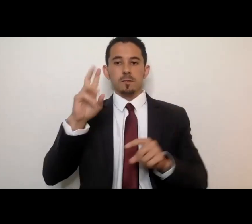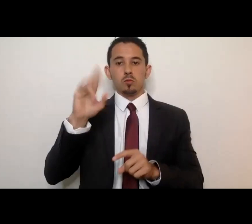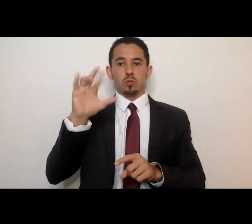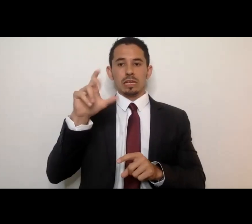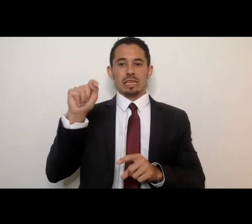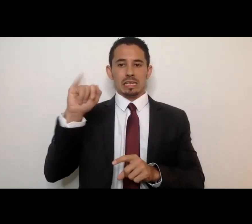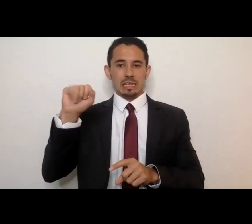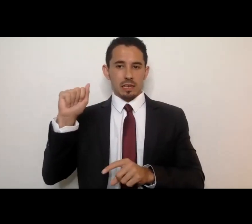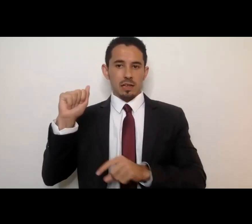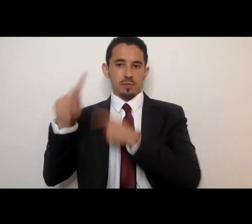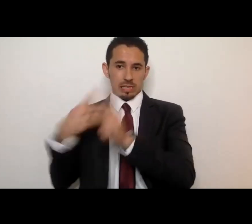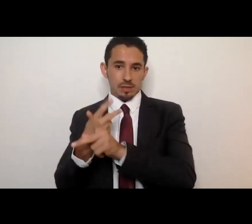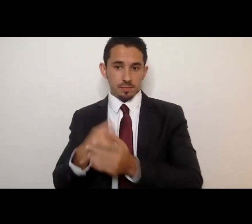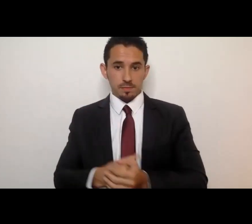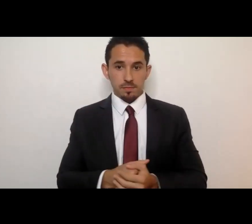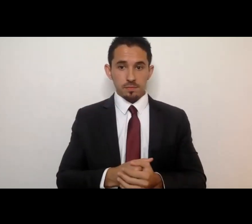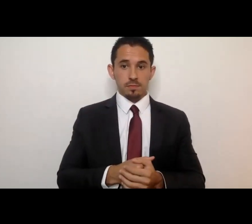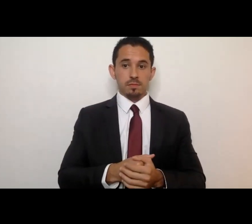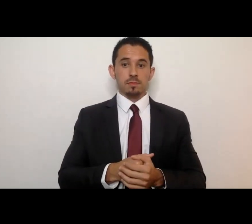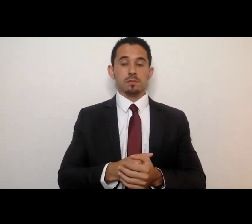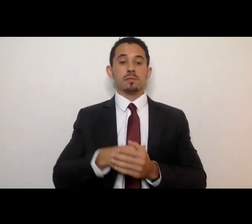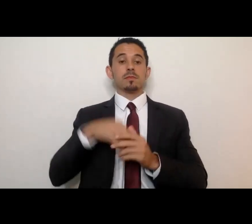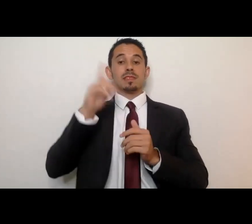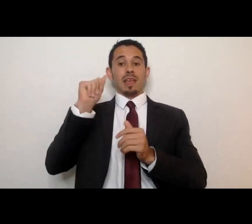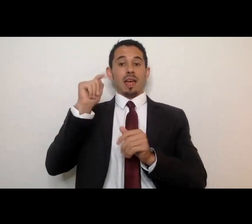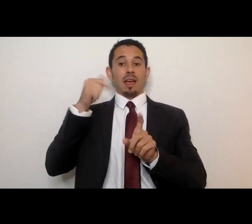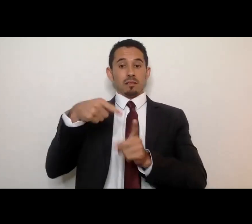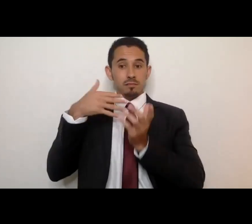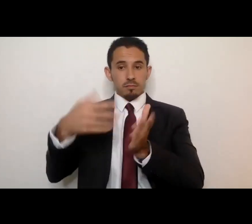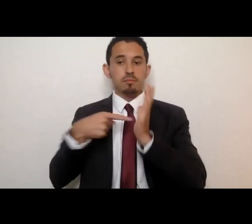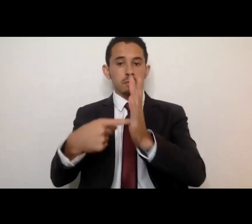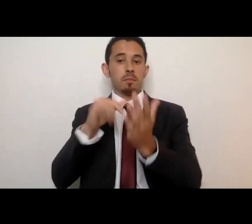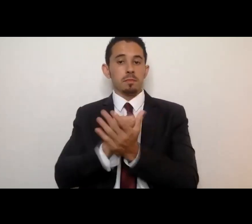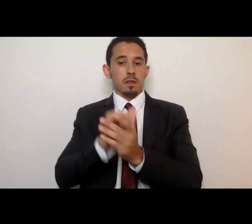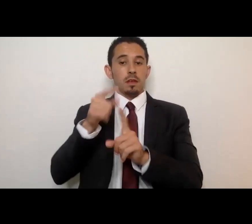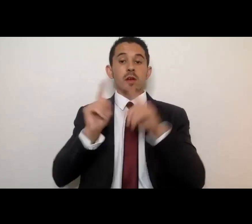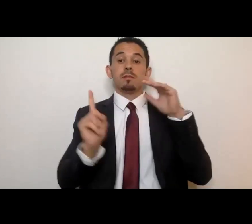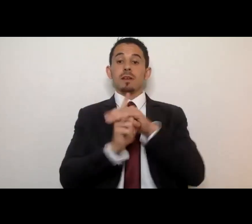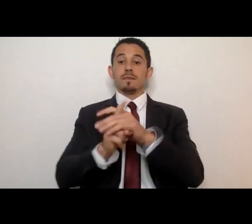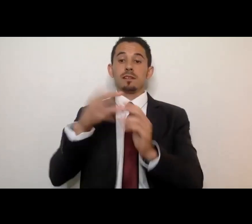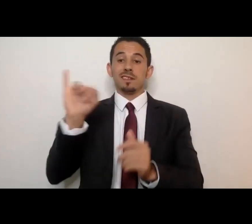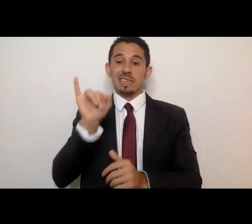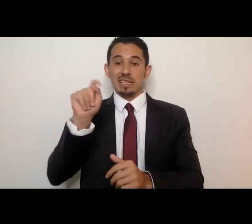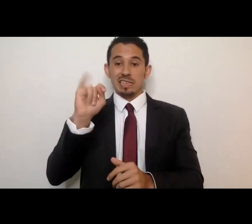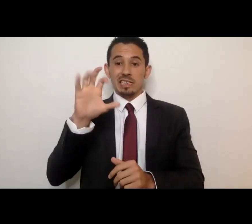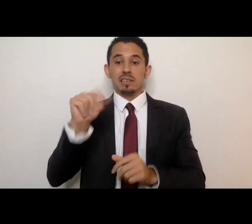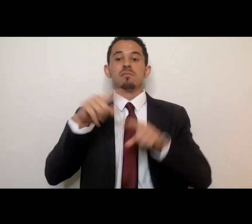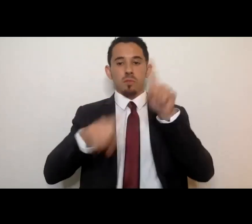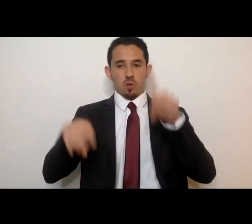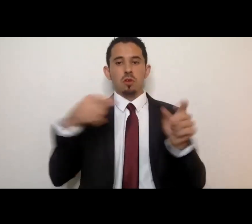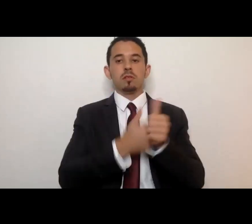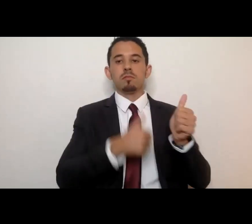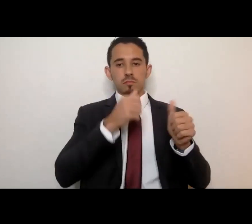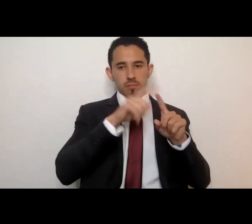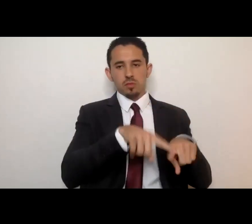Of those ticks, many were infected with one of two rickettsial species. And the data study shows that the